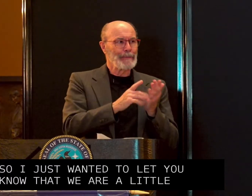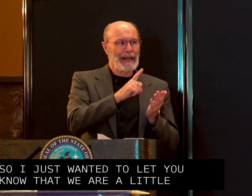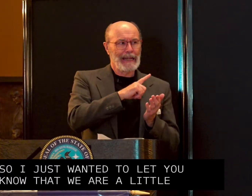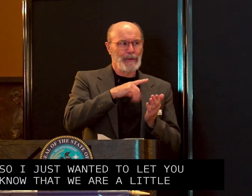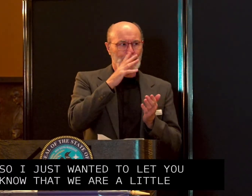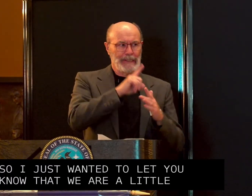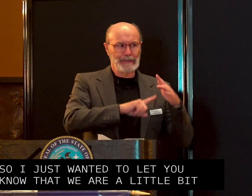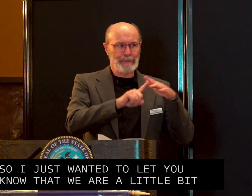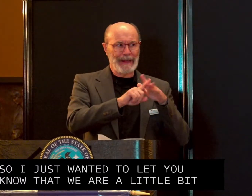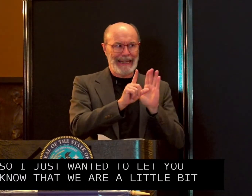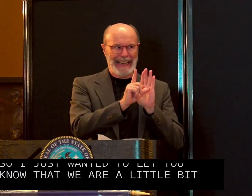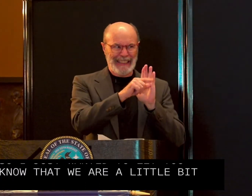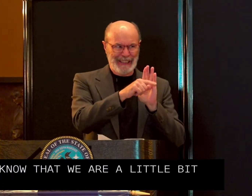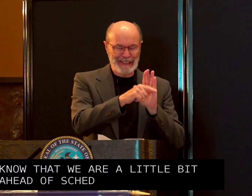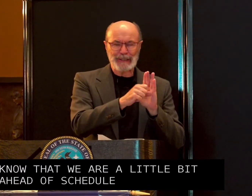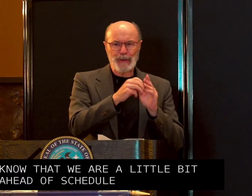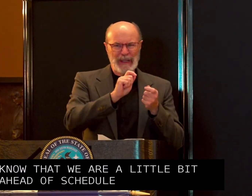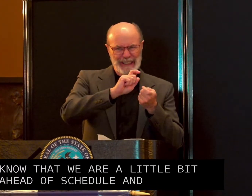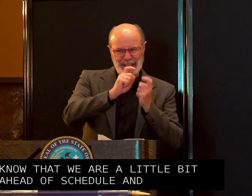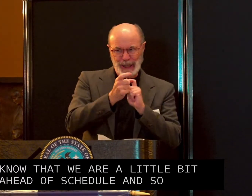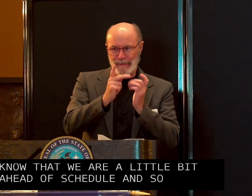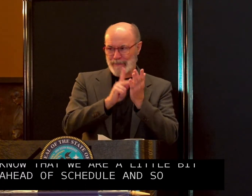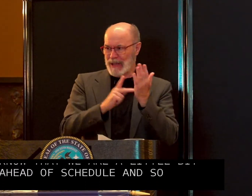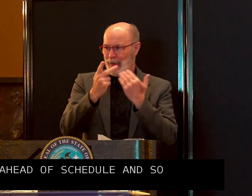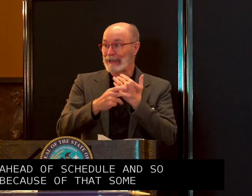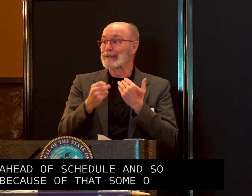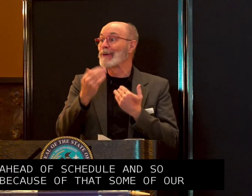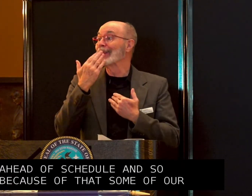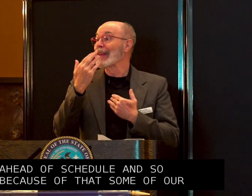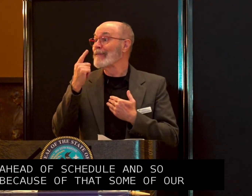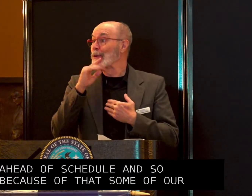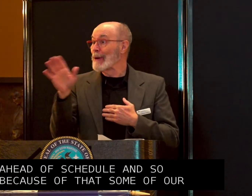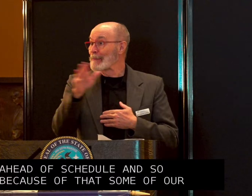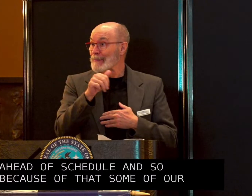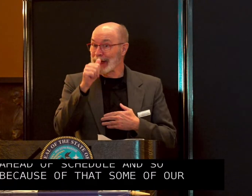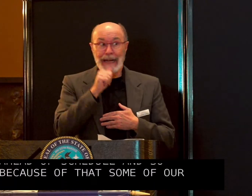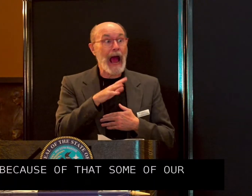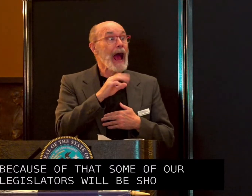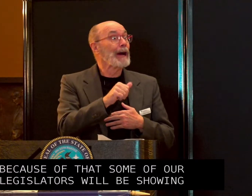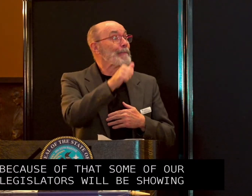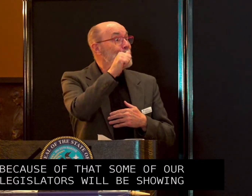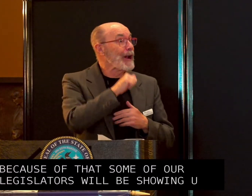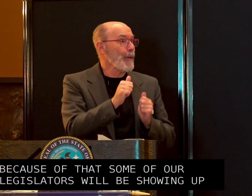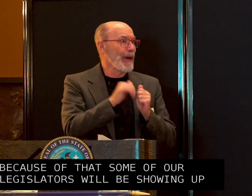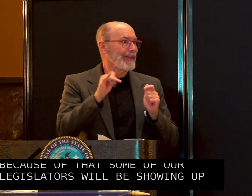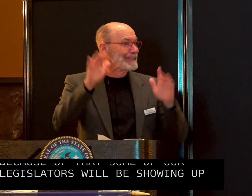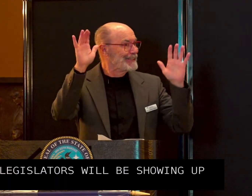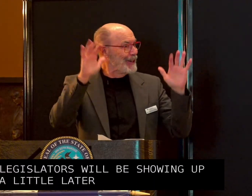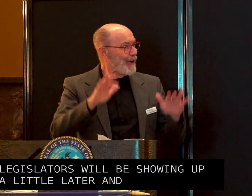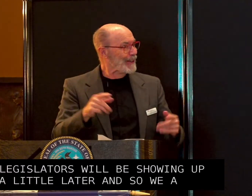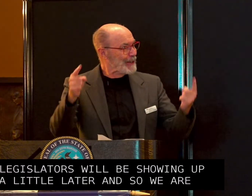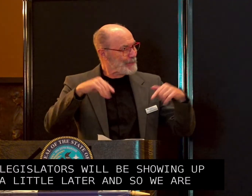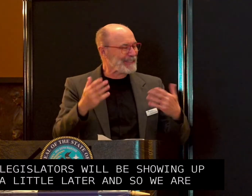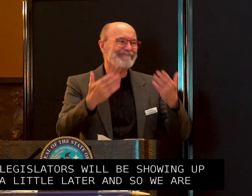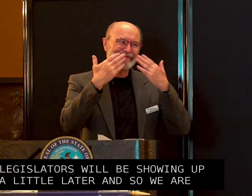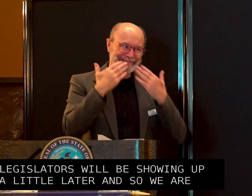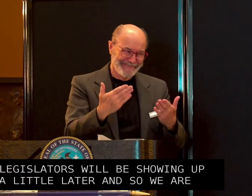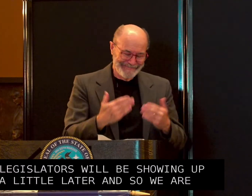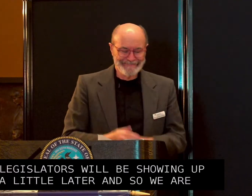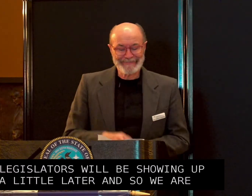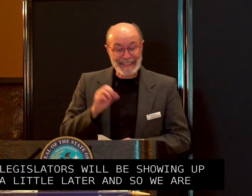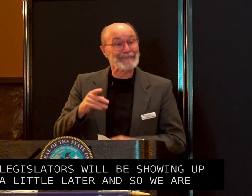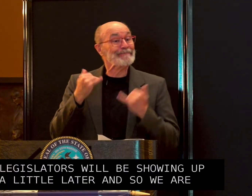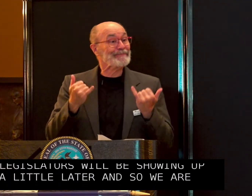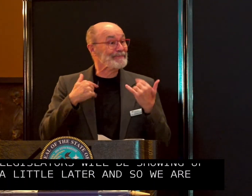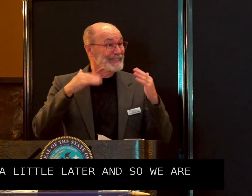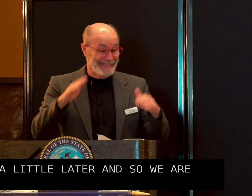schedule. And so because of that, some of our legislators will be showing up a little later. And so we are adjusting our program. Thank